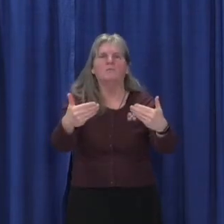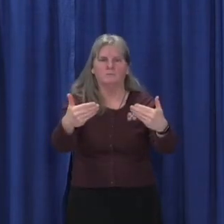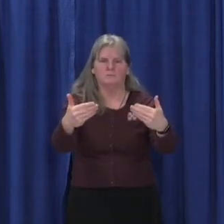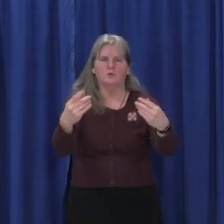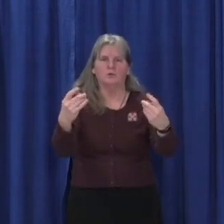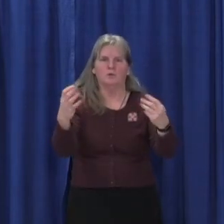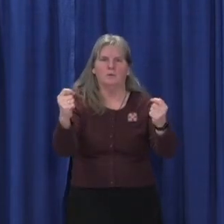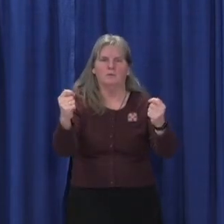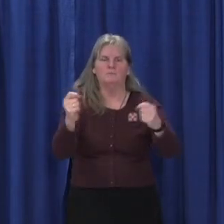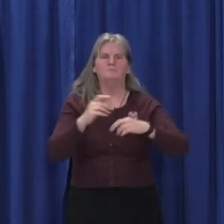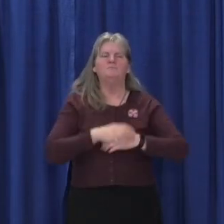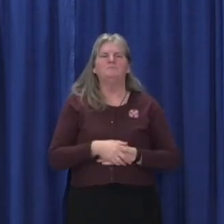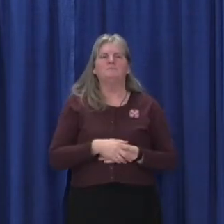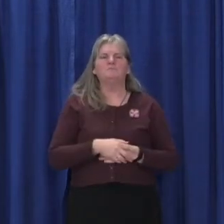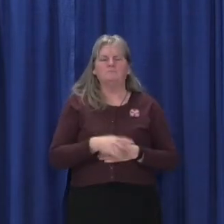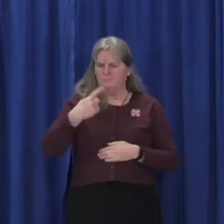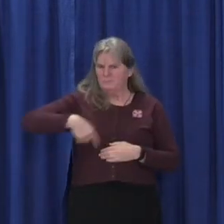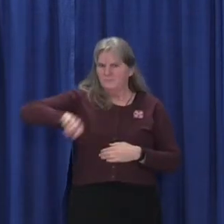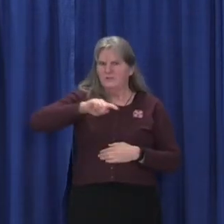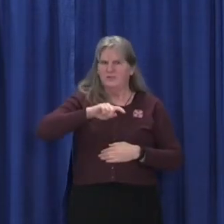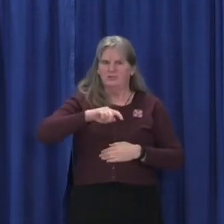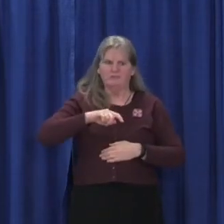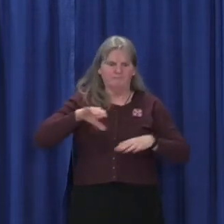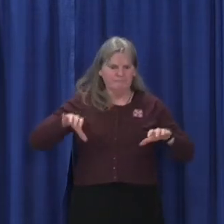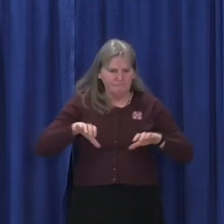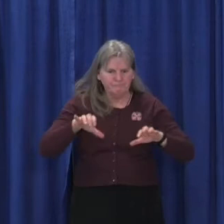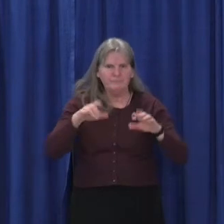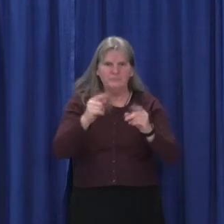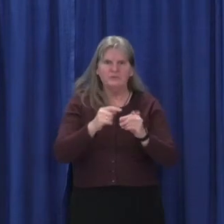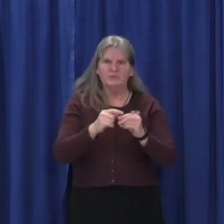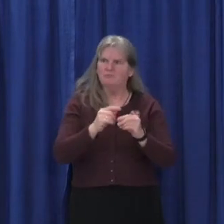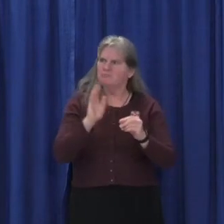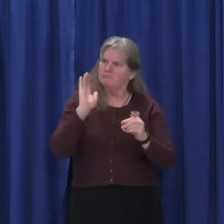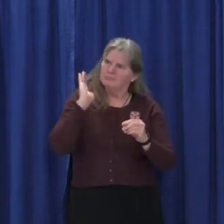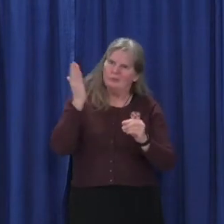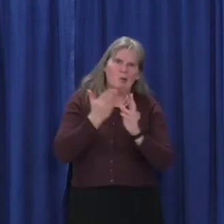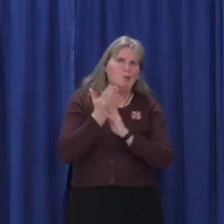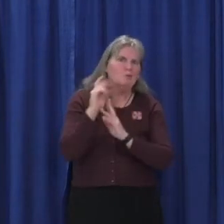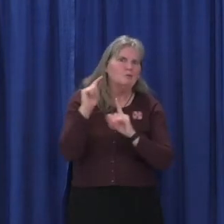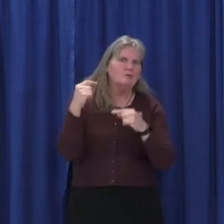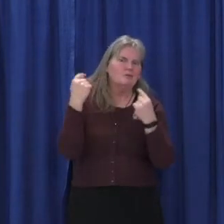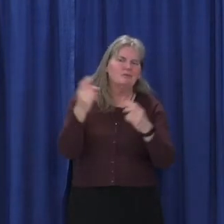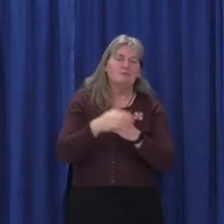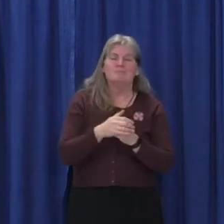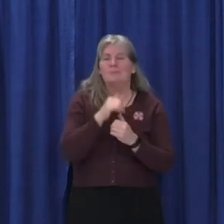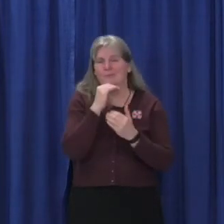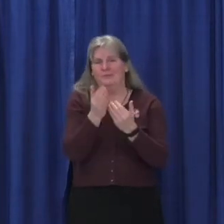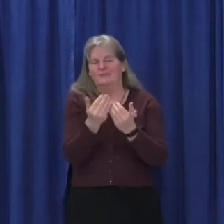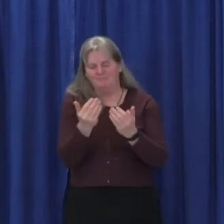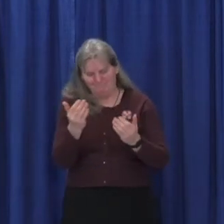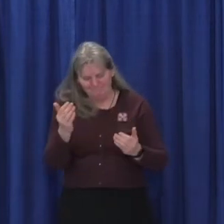Our continued efforts show how resilient we are here in Yukon, and it's not been easy.